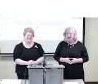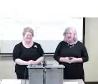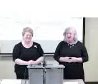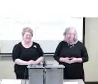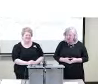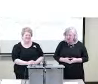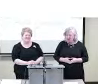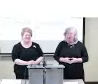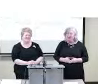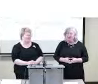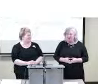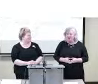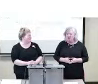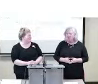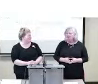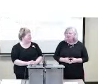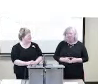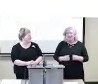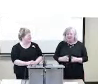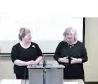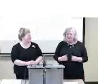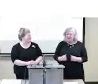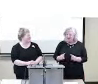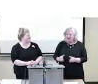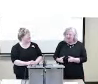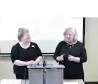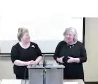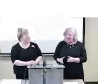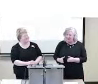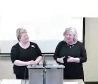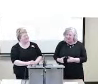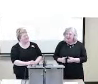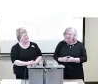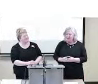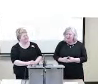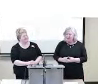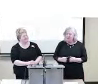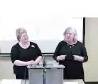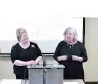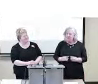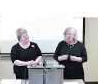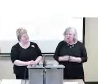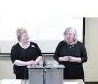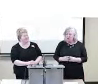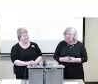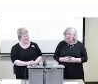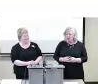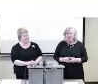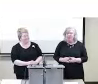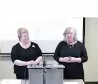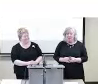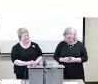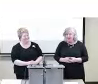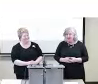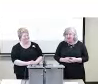but a mentor is someone who is just a couple of steps ahead of you it might be someone who's in high school with you